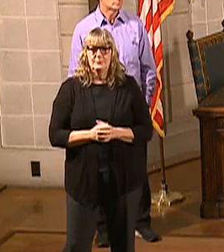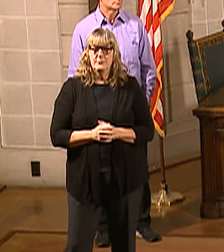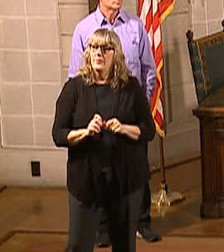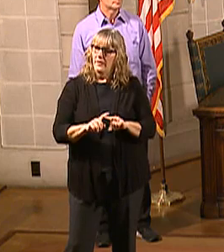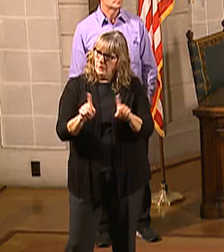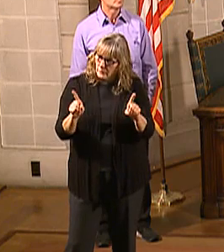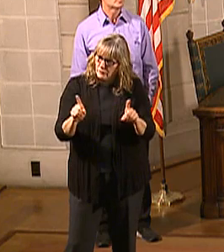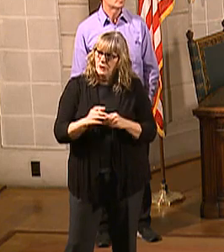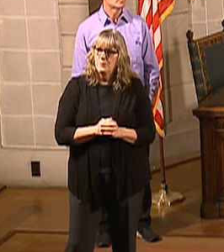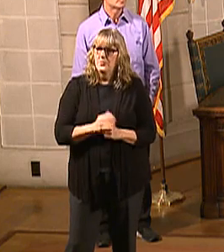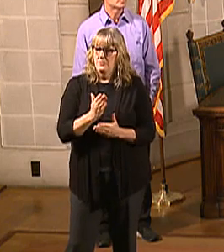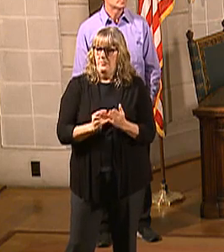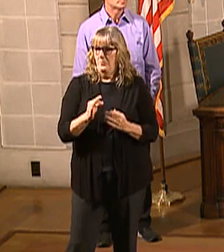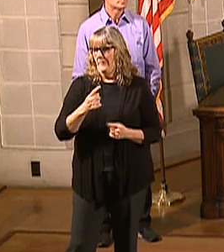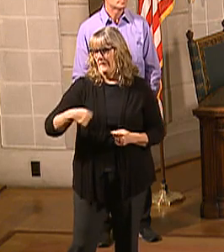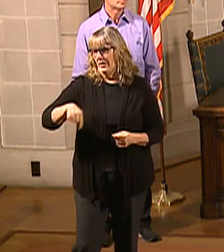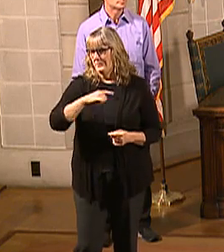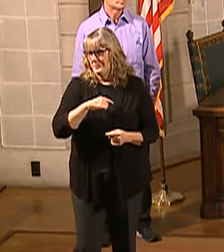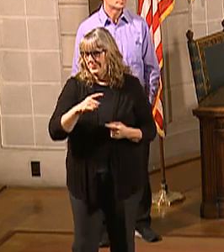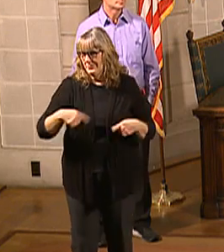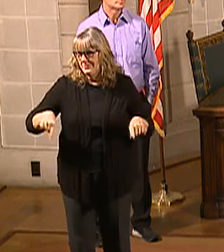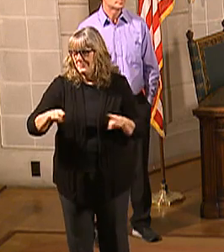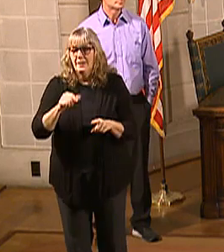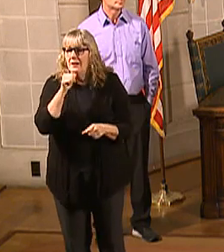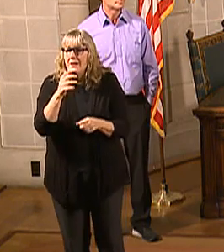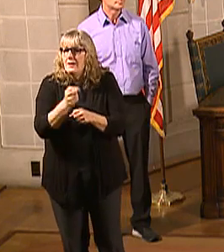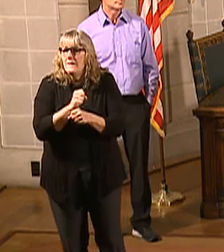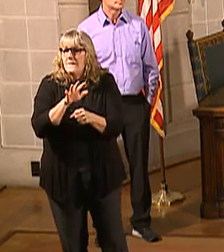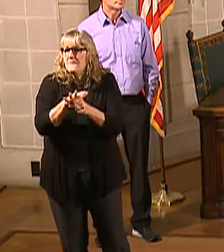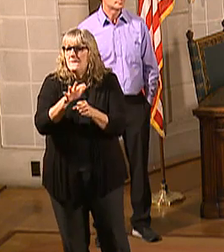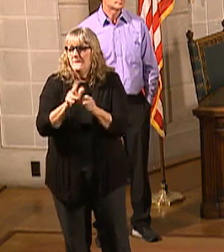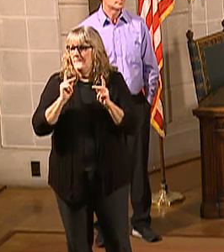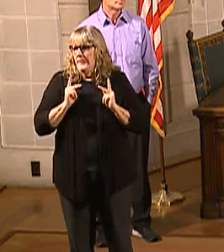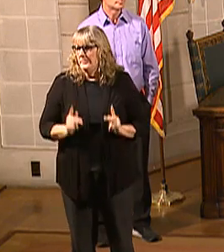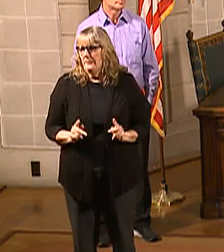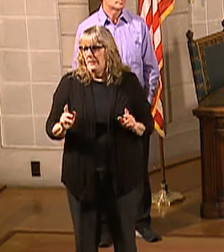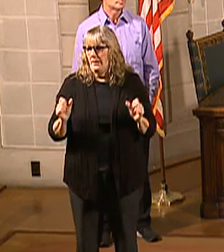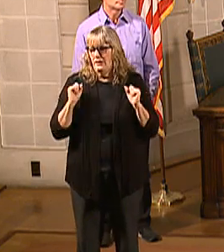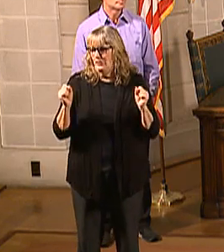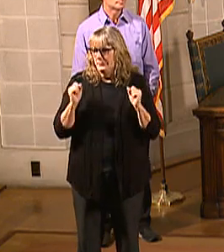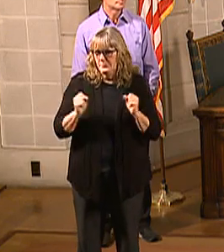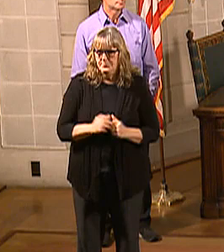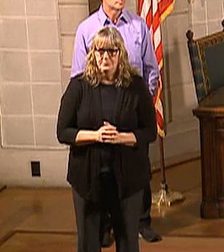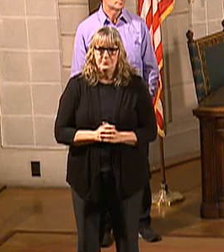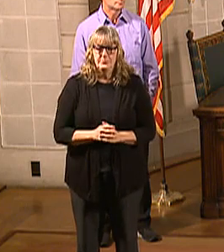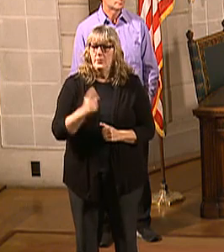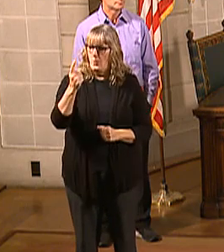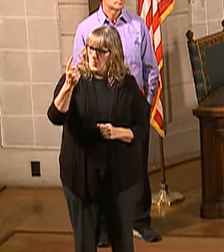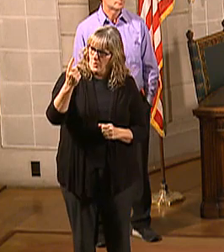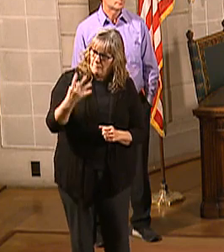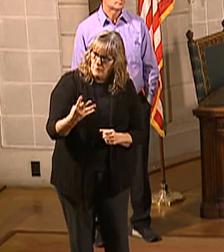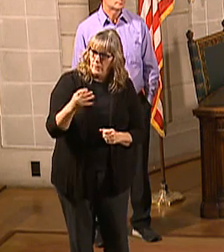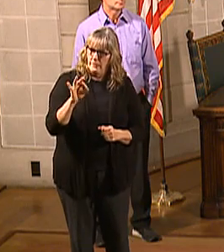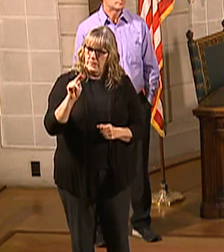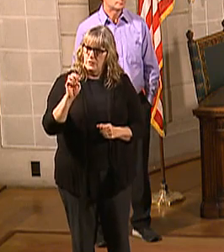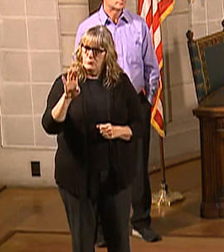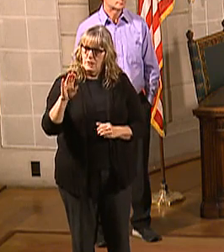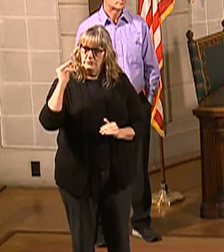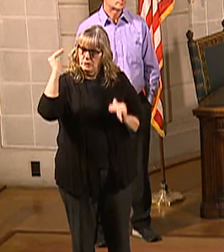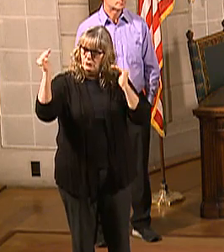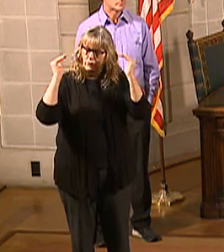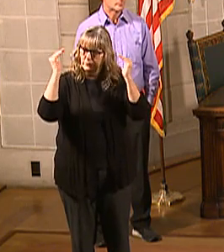However, some of us aren't getting enough physical exercise. 1/4 of Nebraska